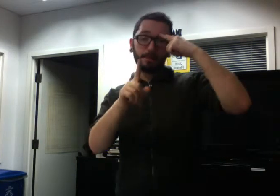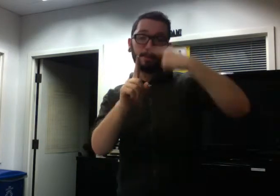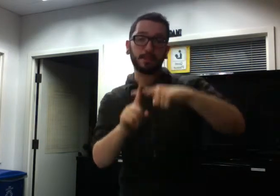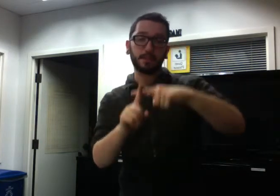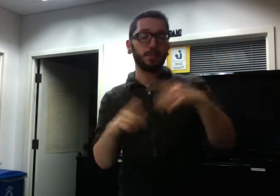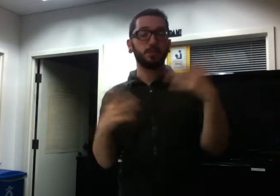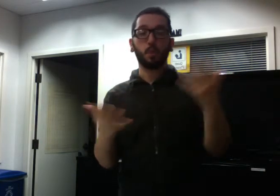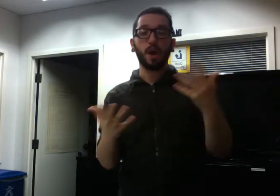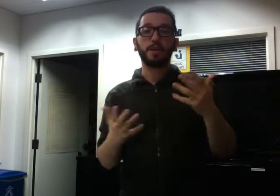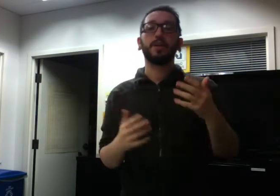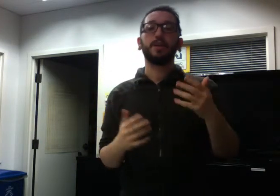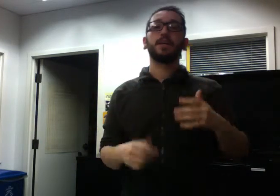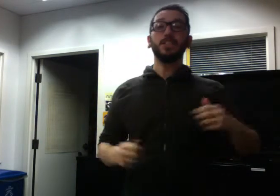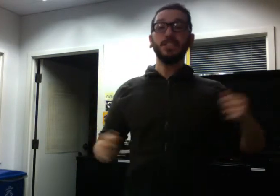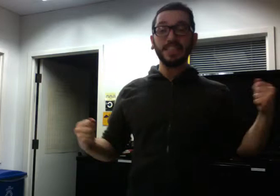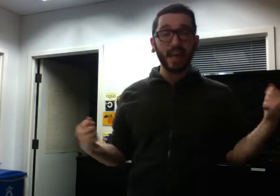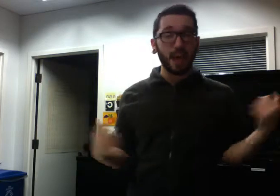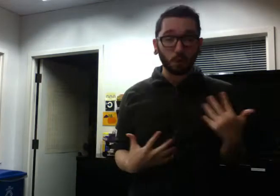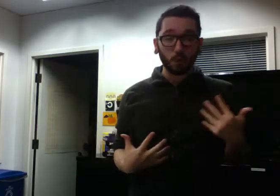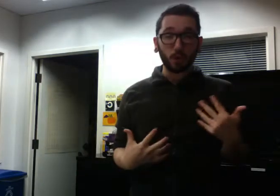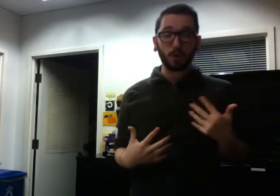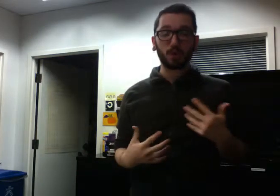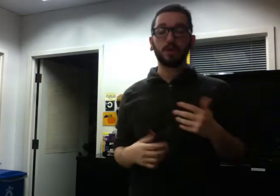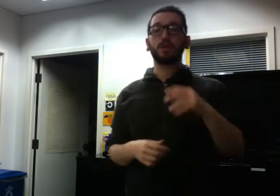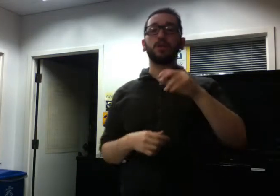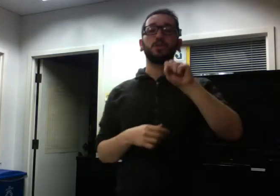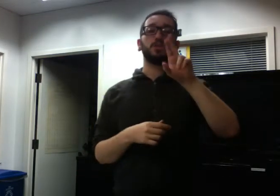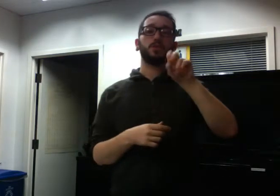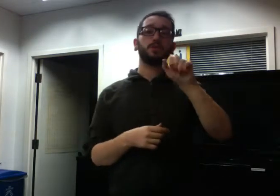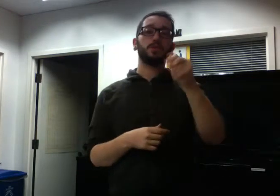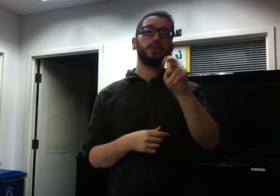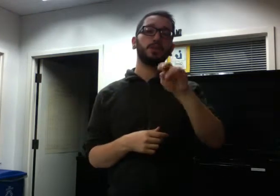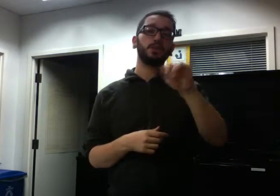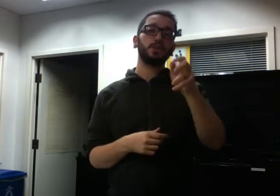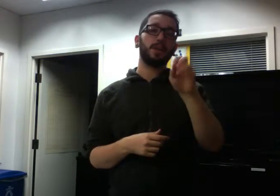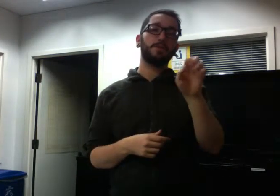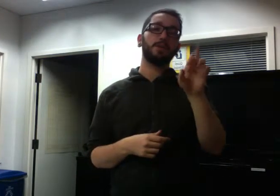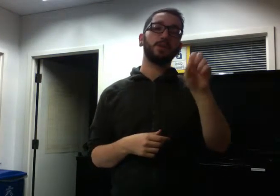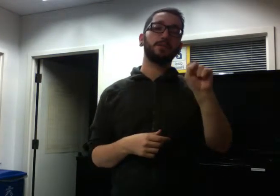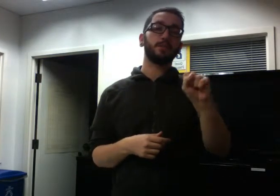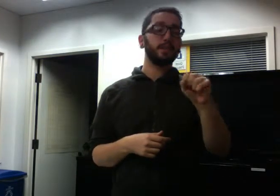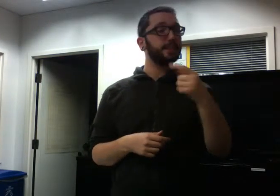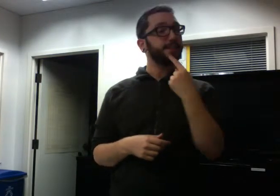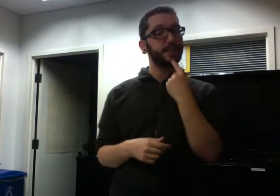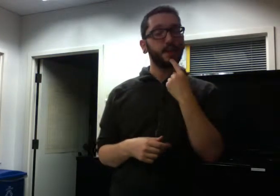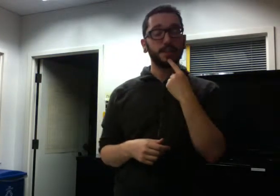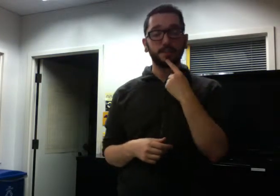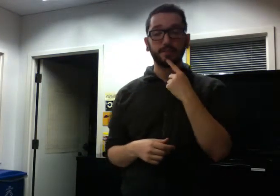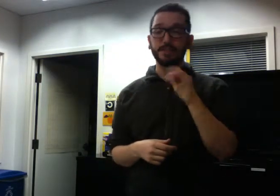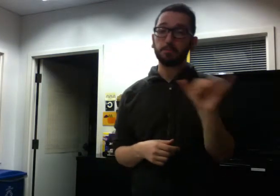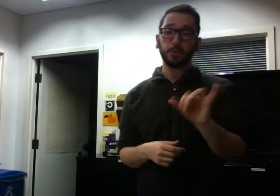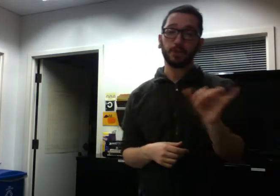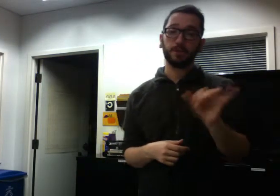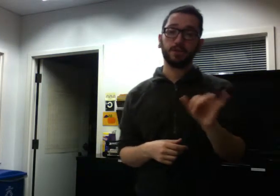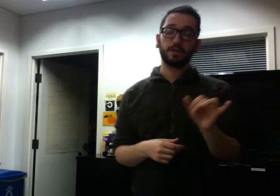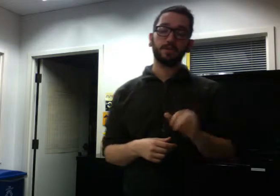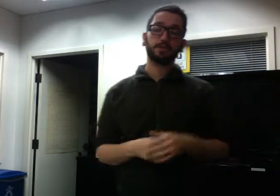fears? As Susan Jeffers says in her book of the same title, feel the fear and do it anyway. Each time